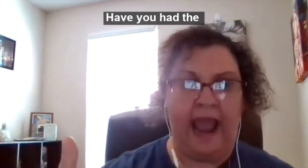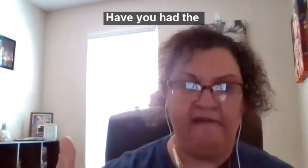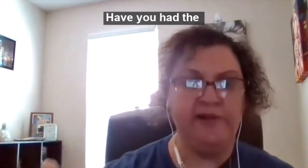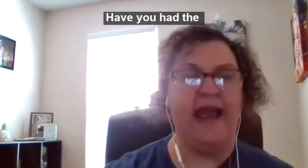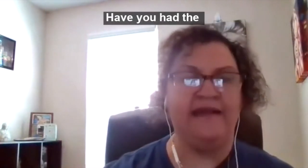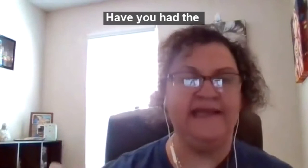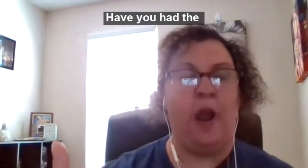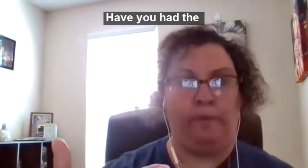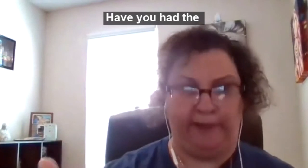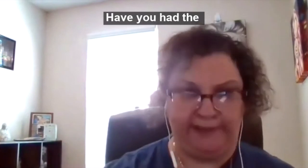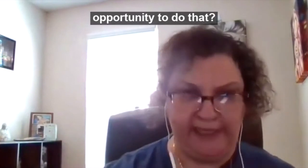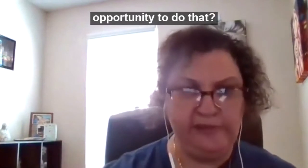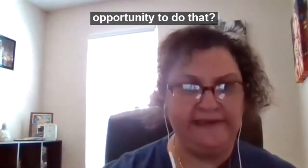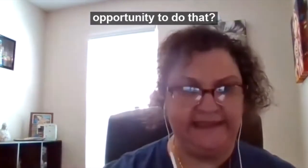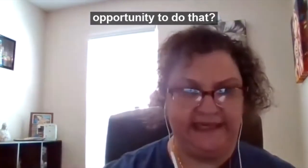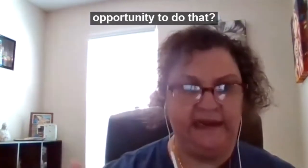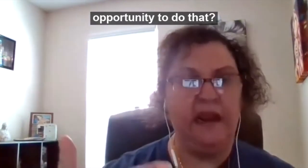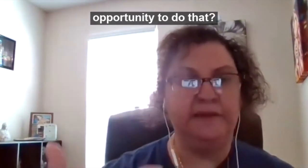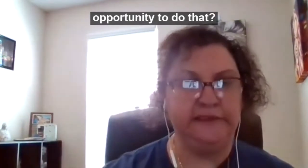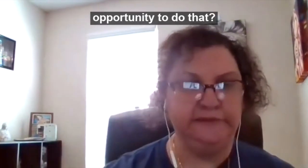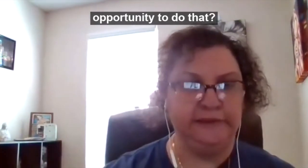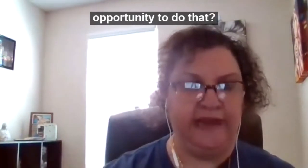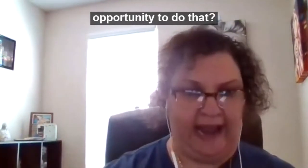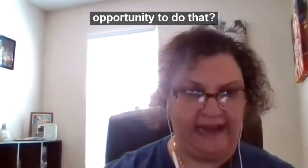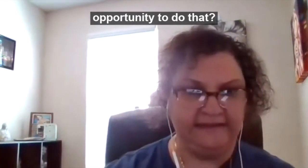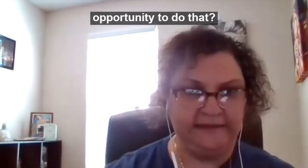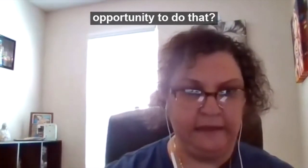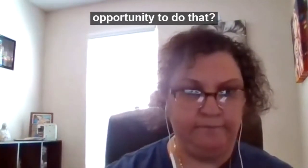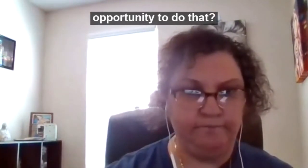Have you had the opportunity to do that?